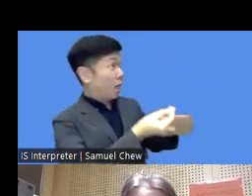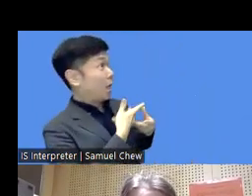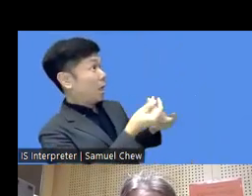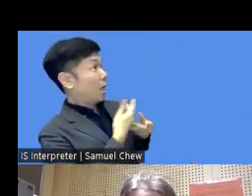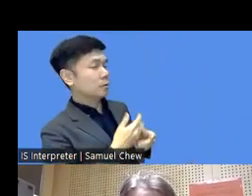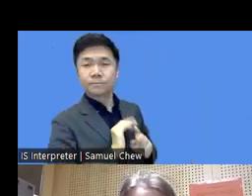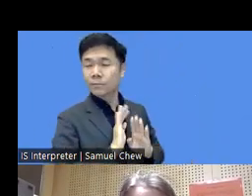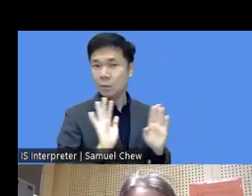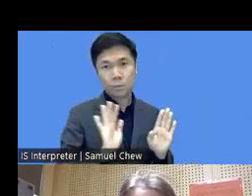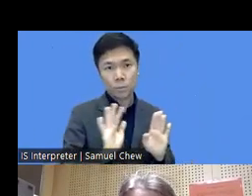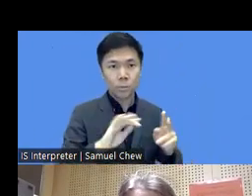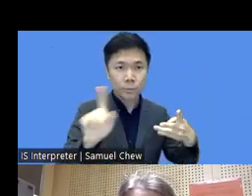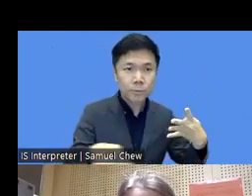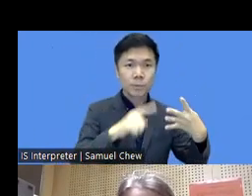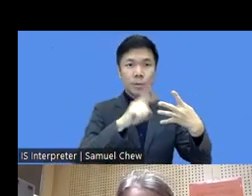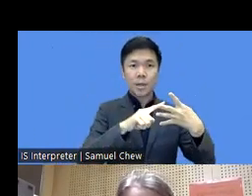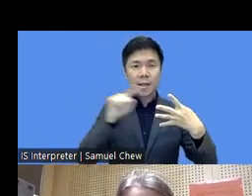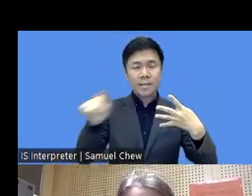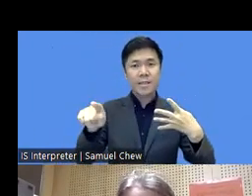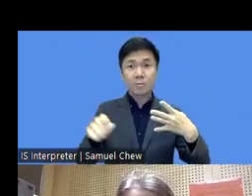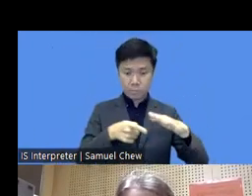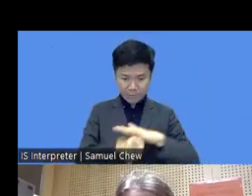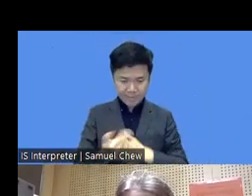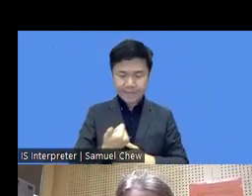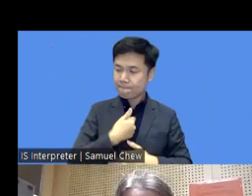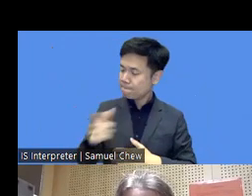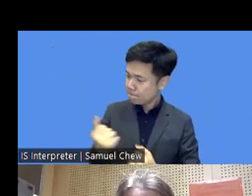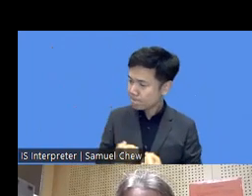El segundo sería aumentar